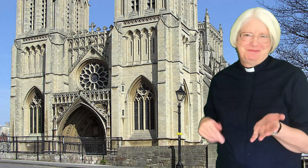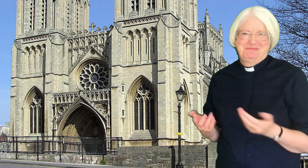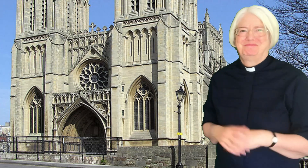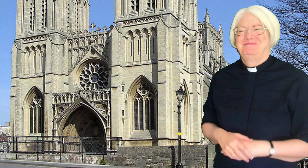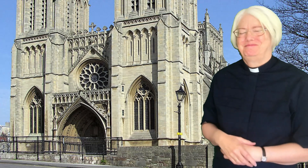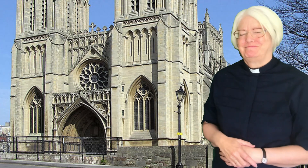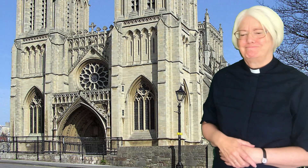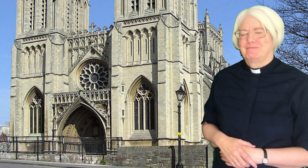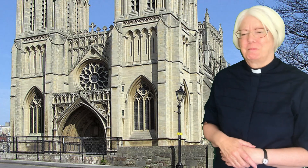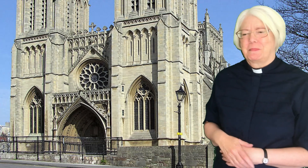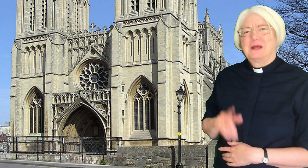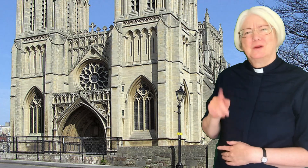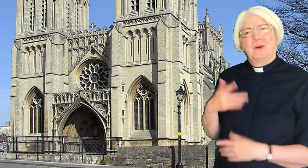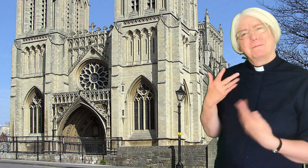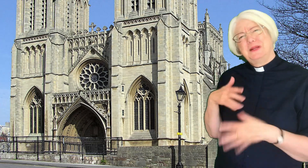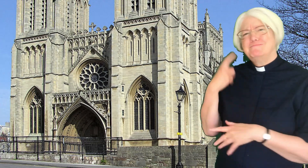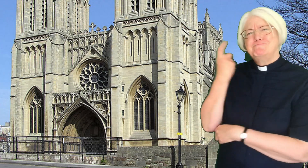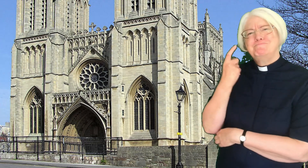in Bristol.